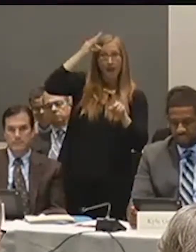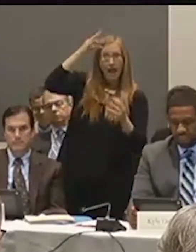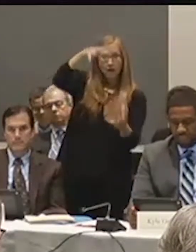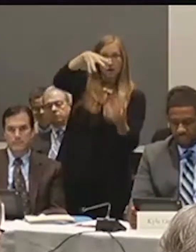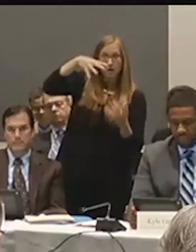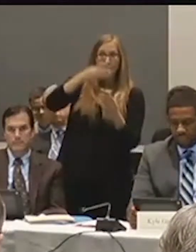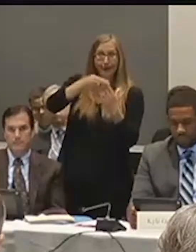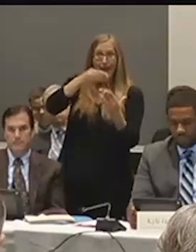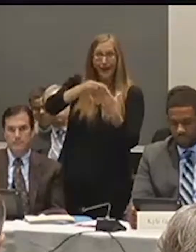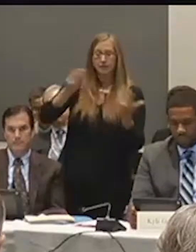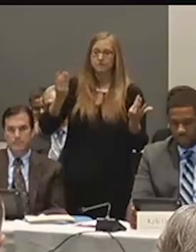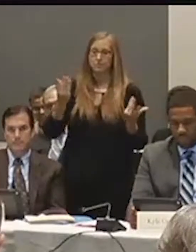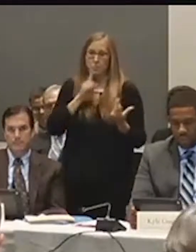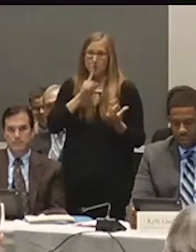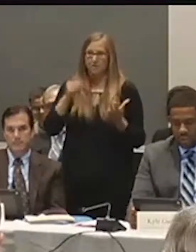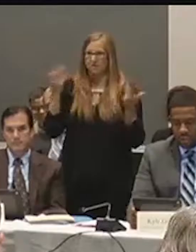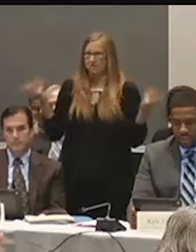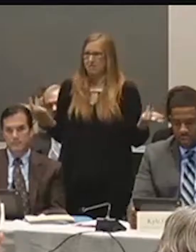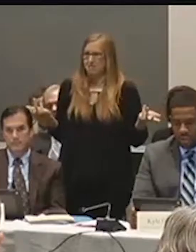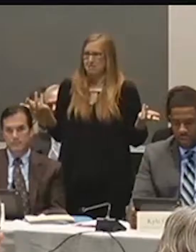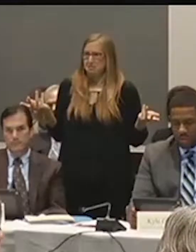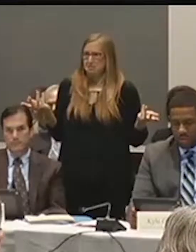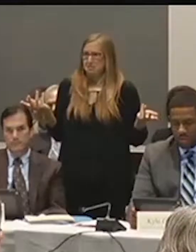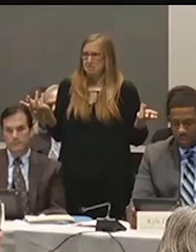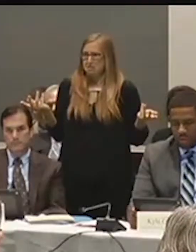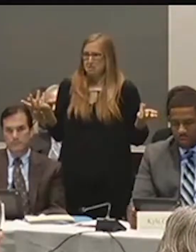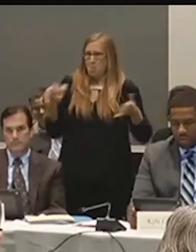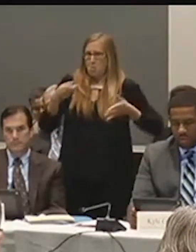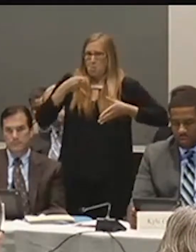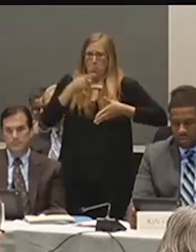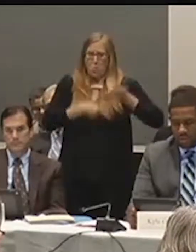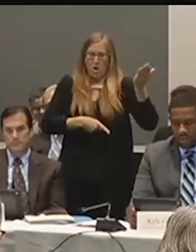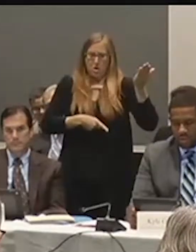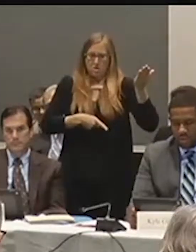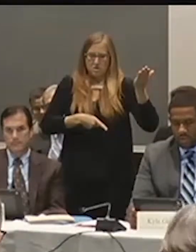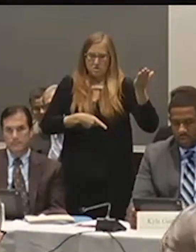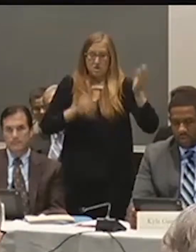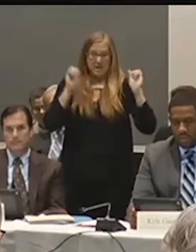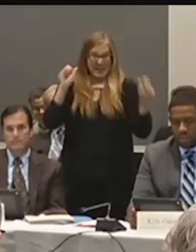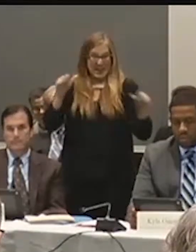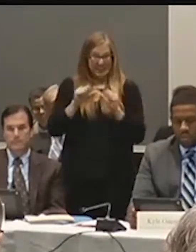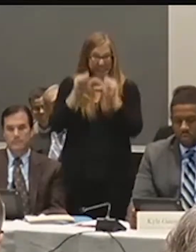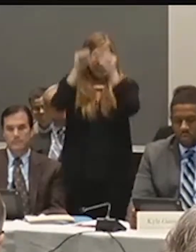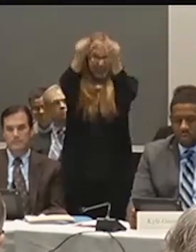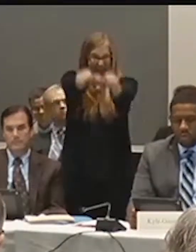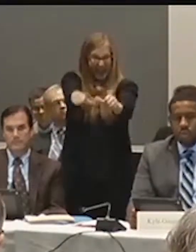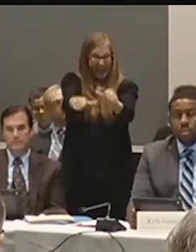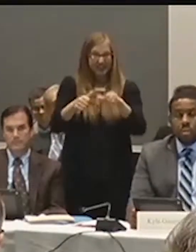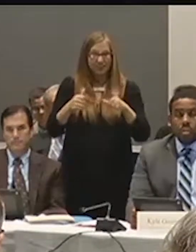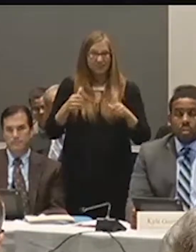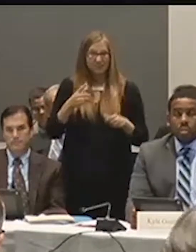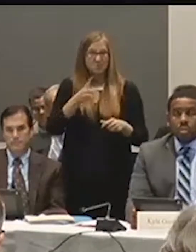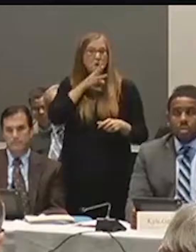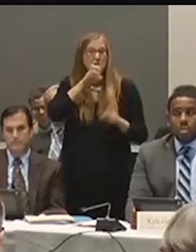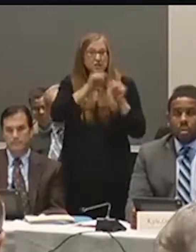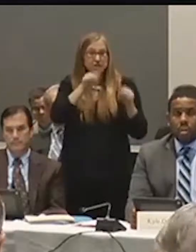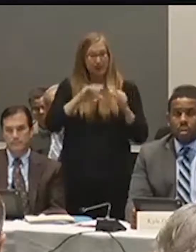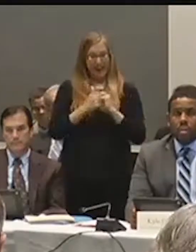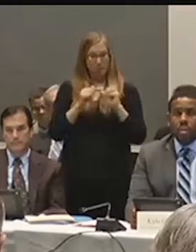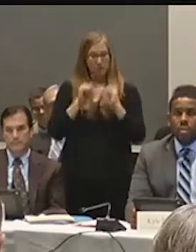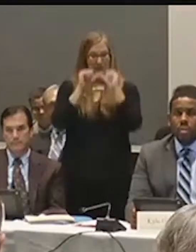so our ability to understand what really is self-sustaining is going to have to